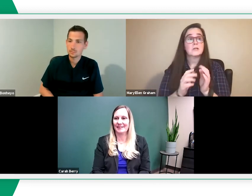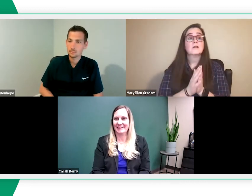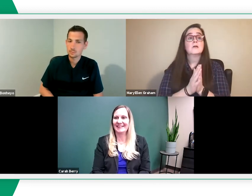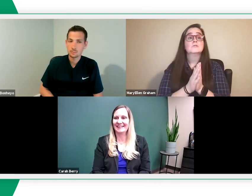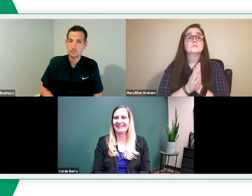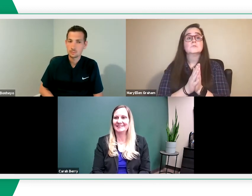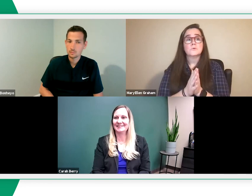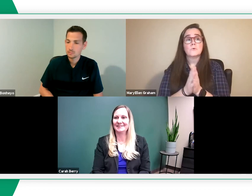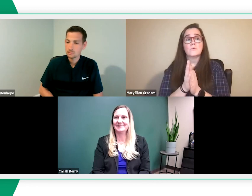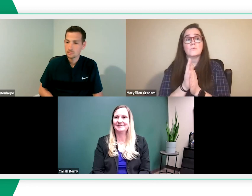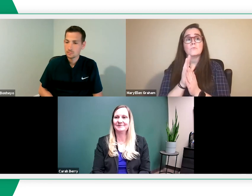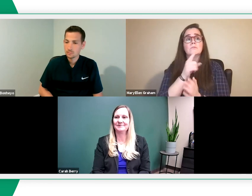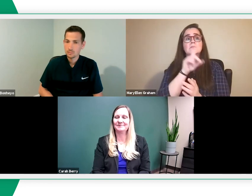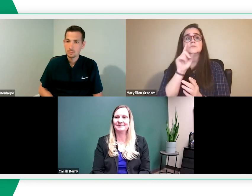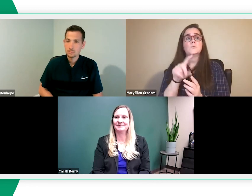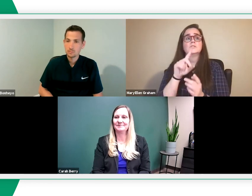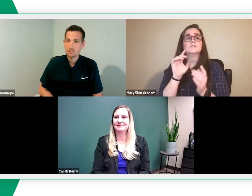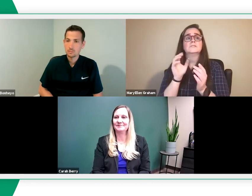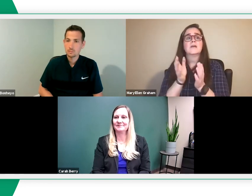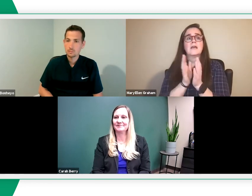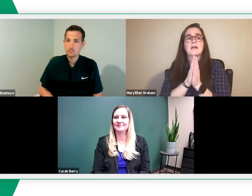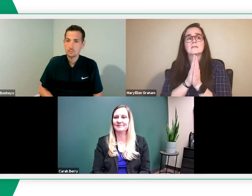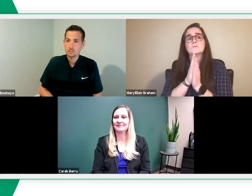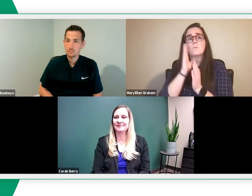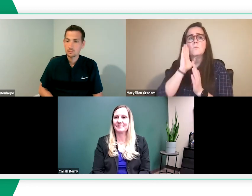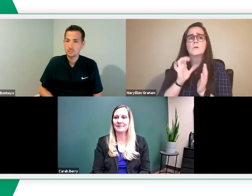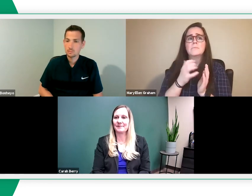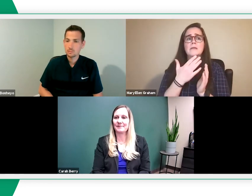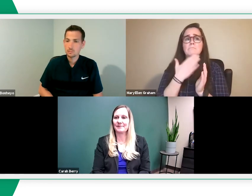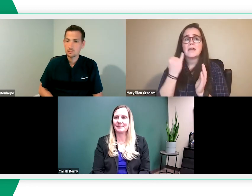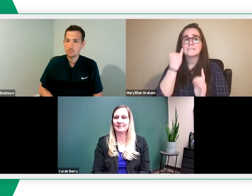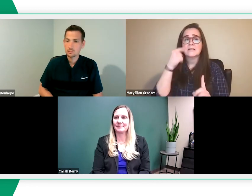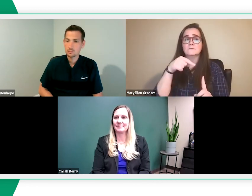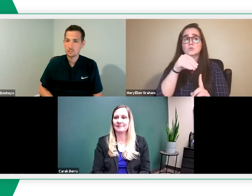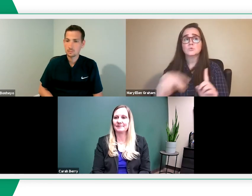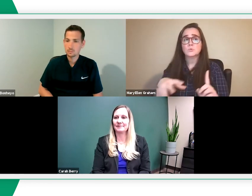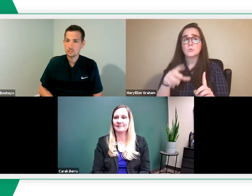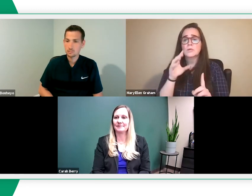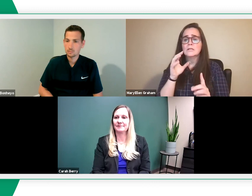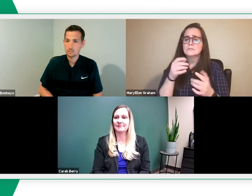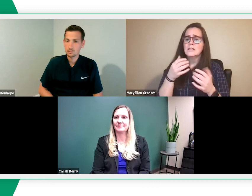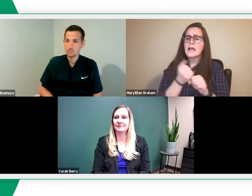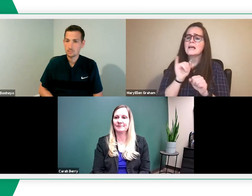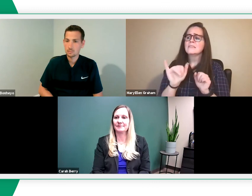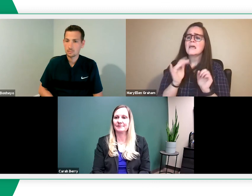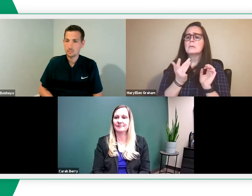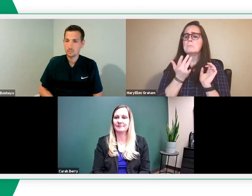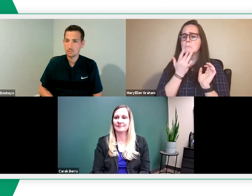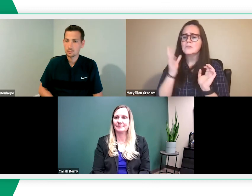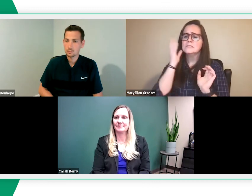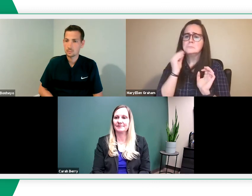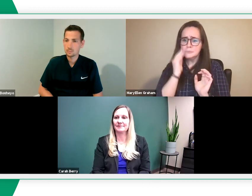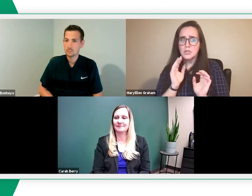right, we have one final question. The question is asking whether it would be best for